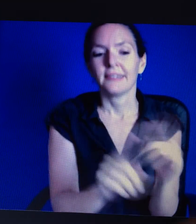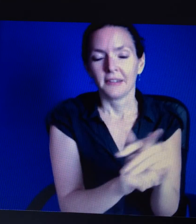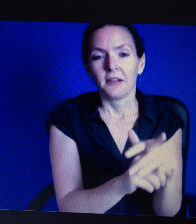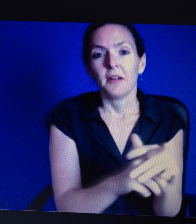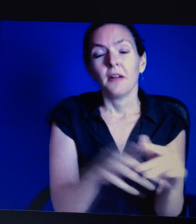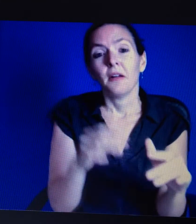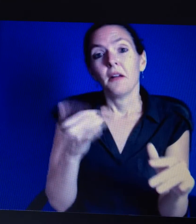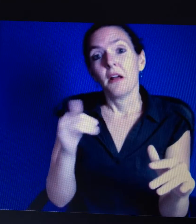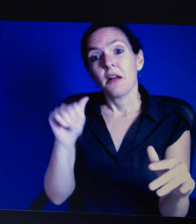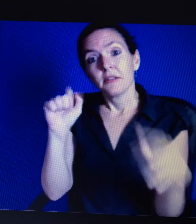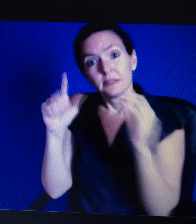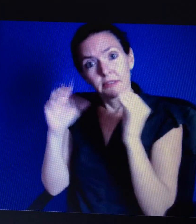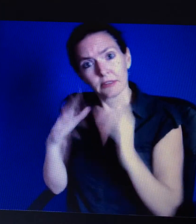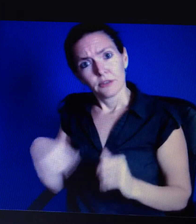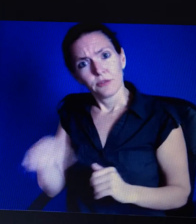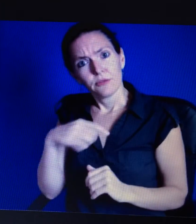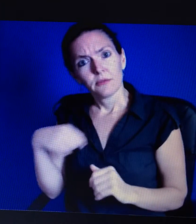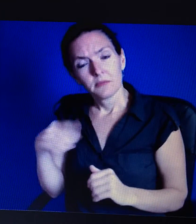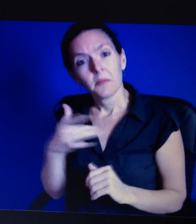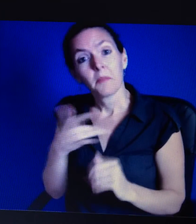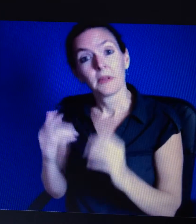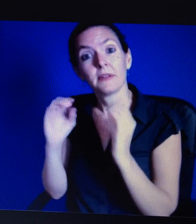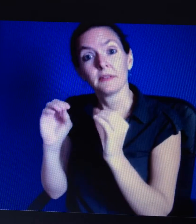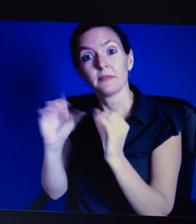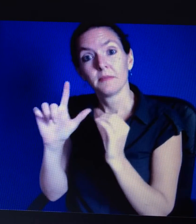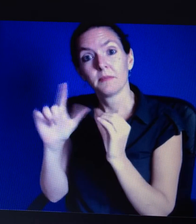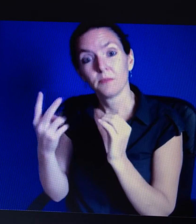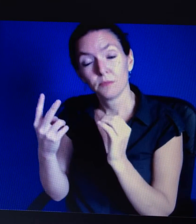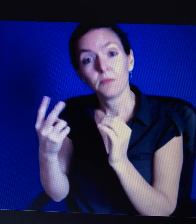I don't know why I paused.